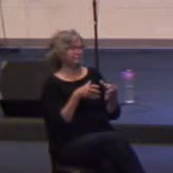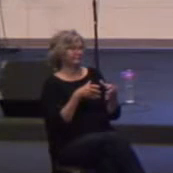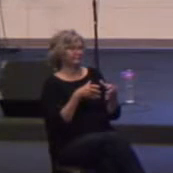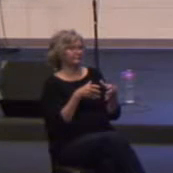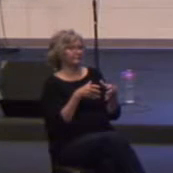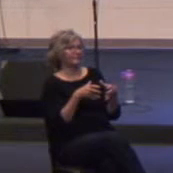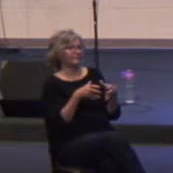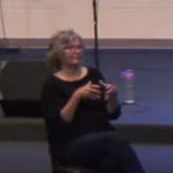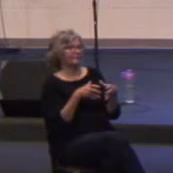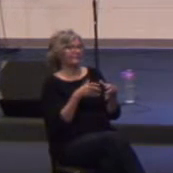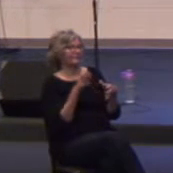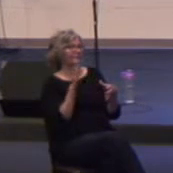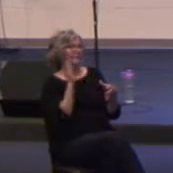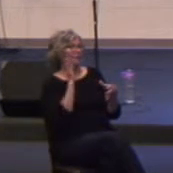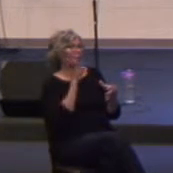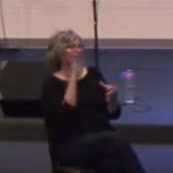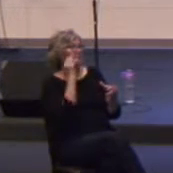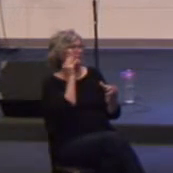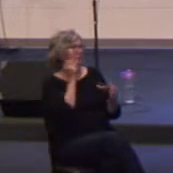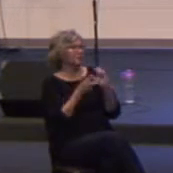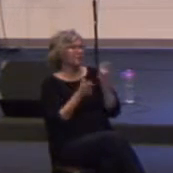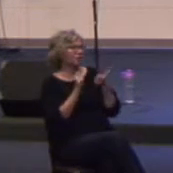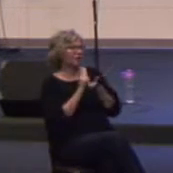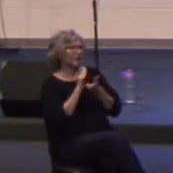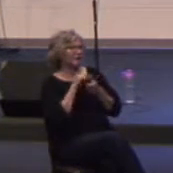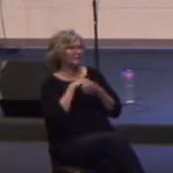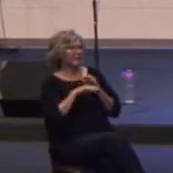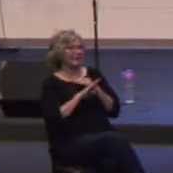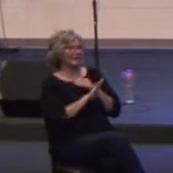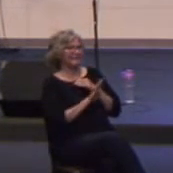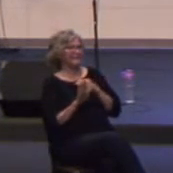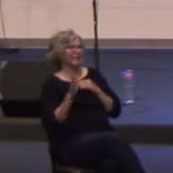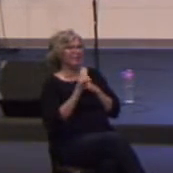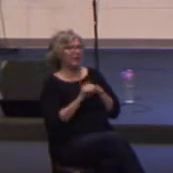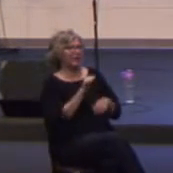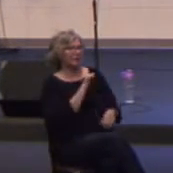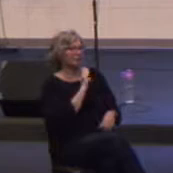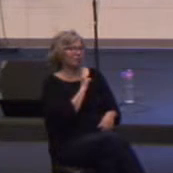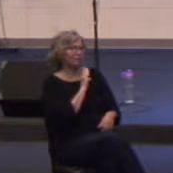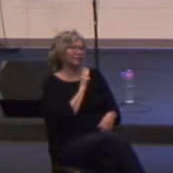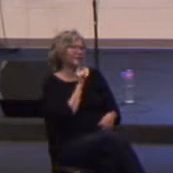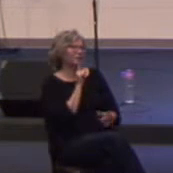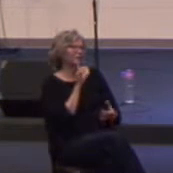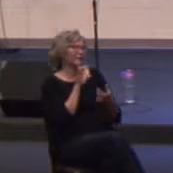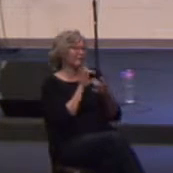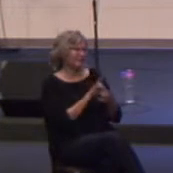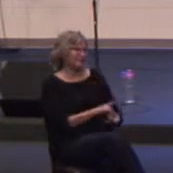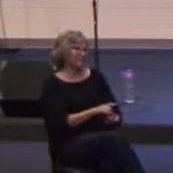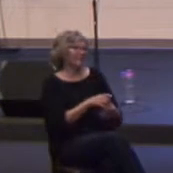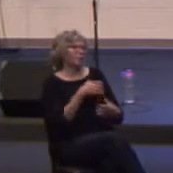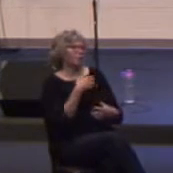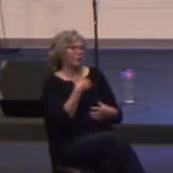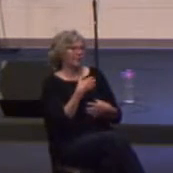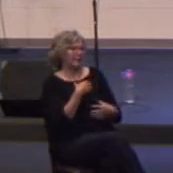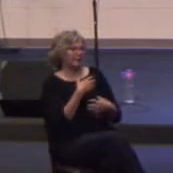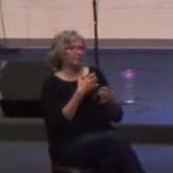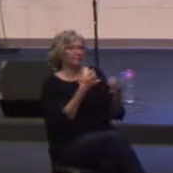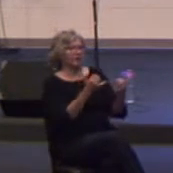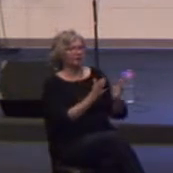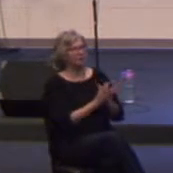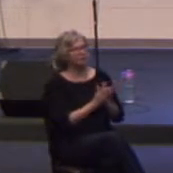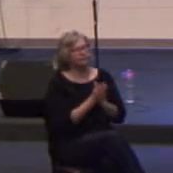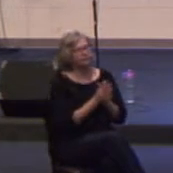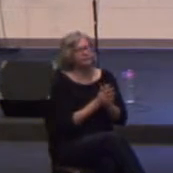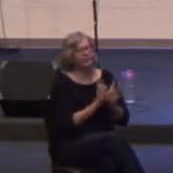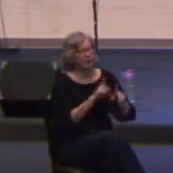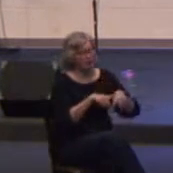dramatic change in their own attitude, and it has to do with grumbling. So here's what I want you to do. I want you to just stop and